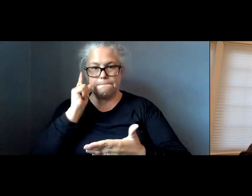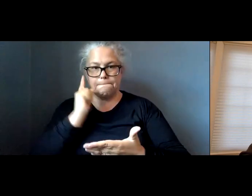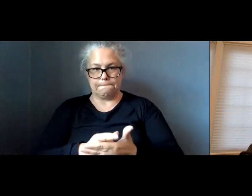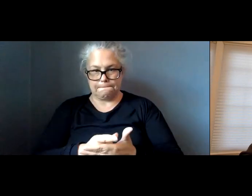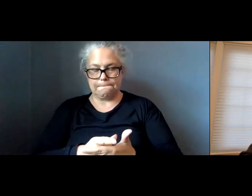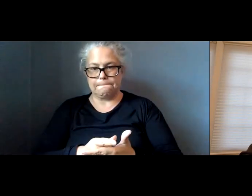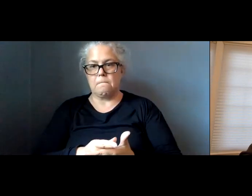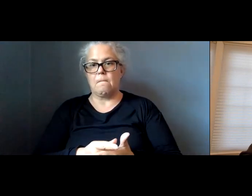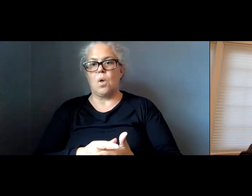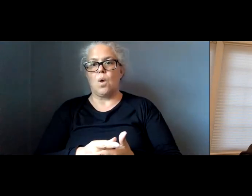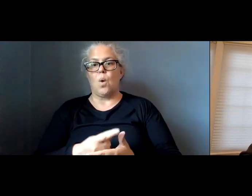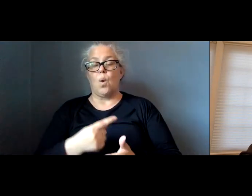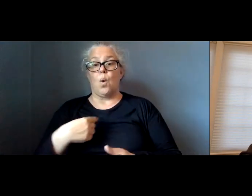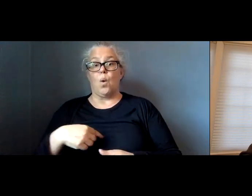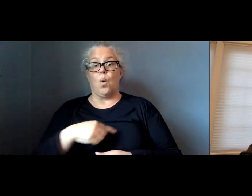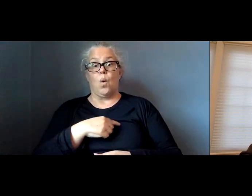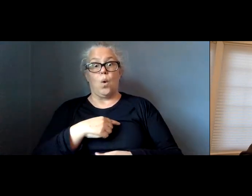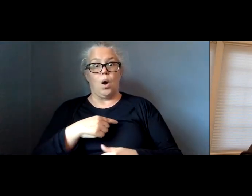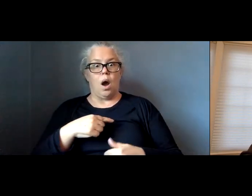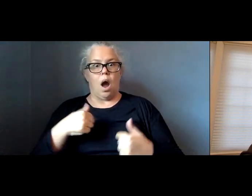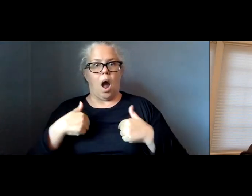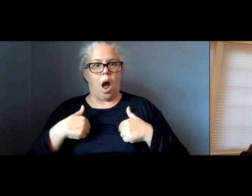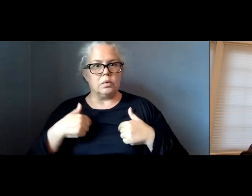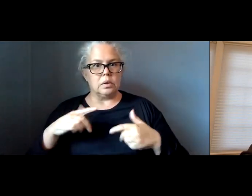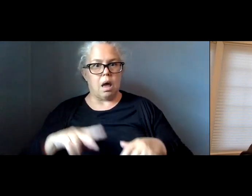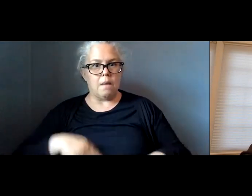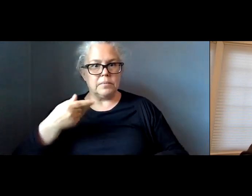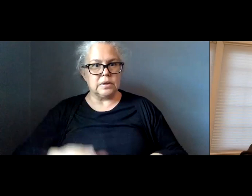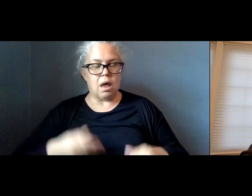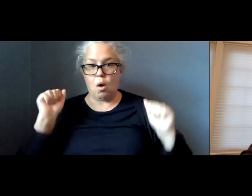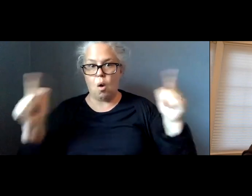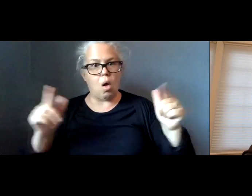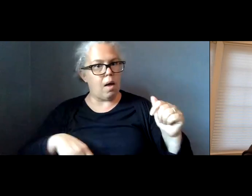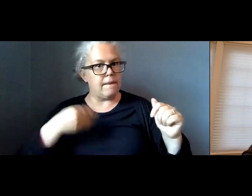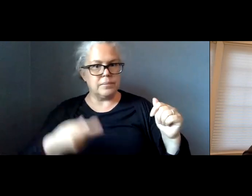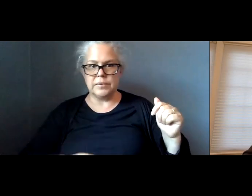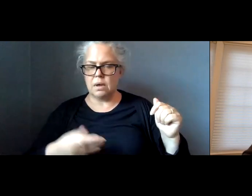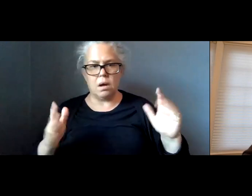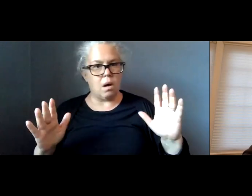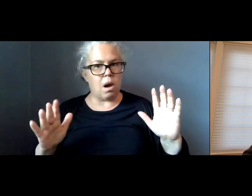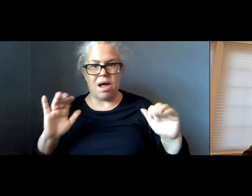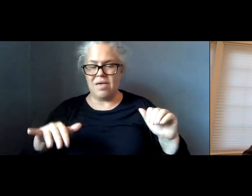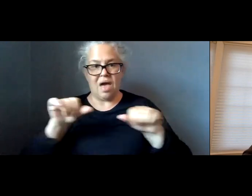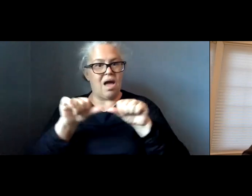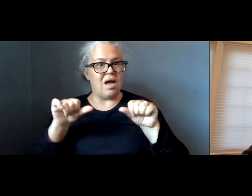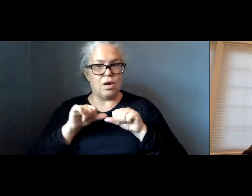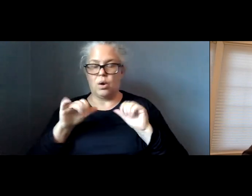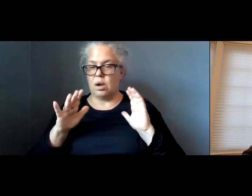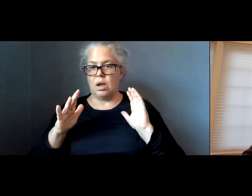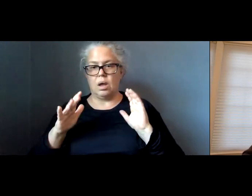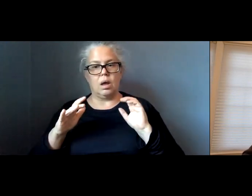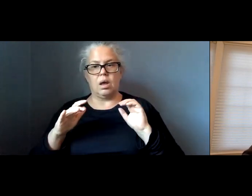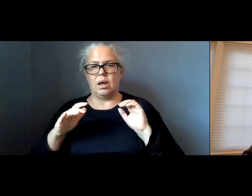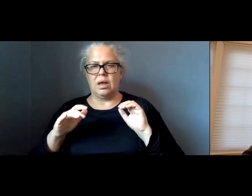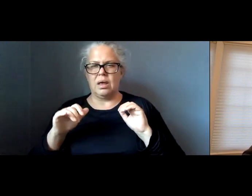were I was very upset. Everybody was upset, quite frankly. This area is